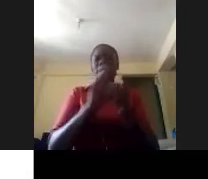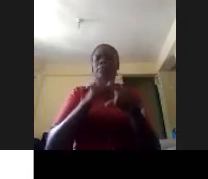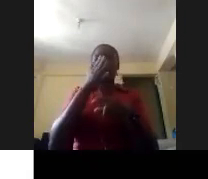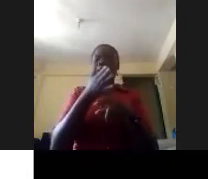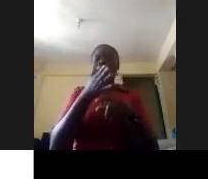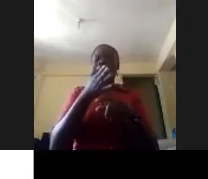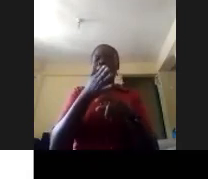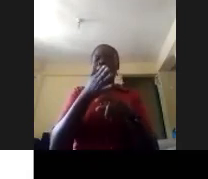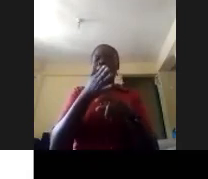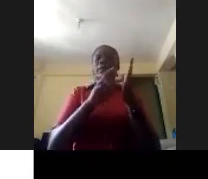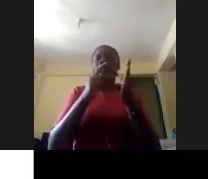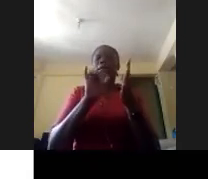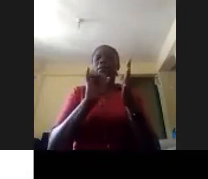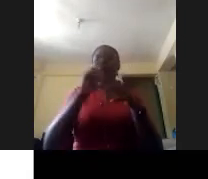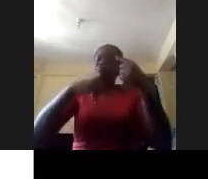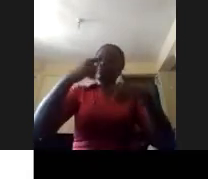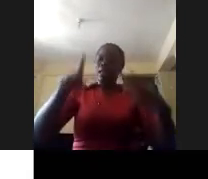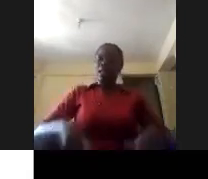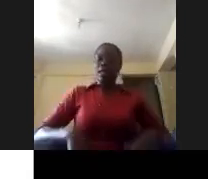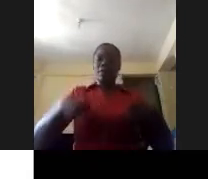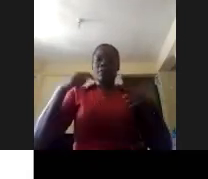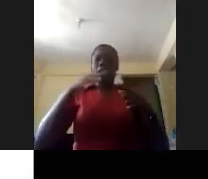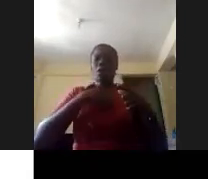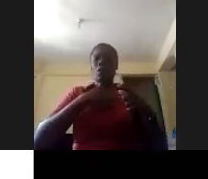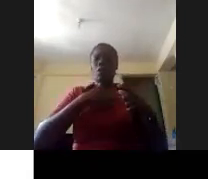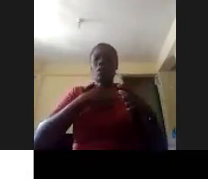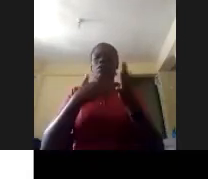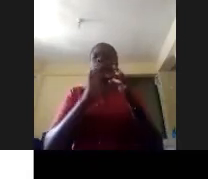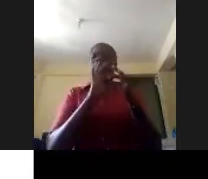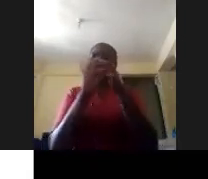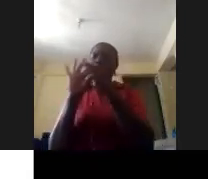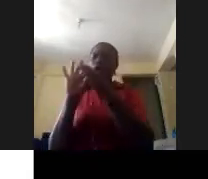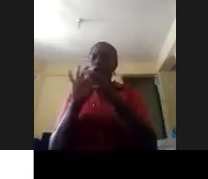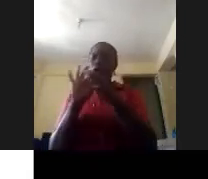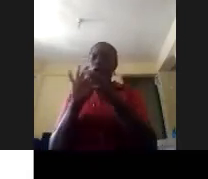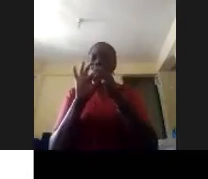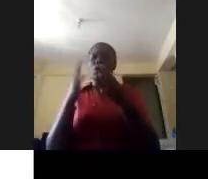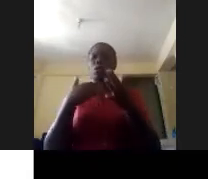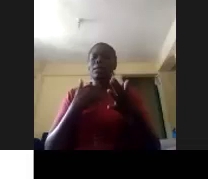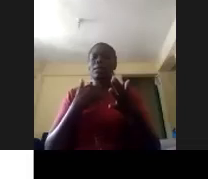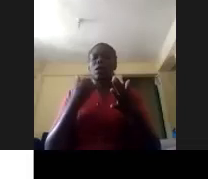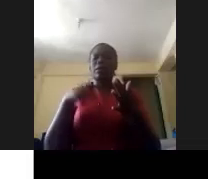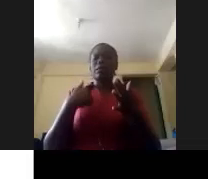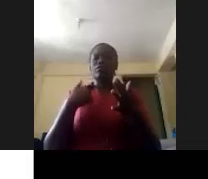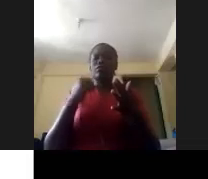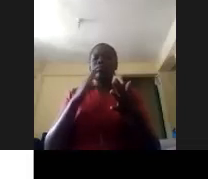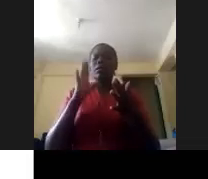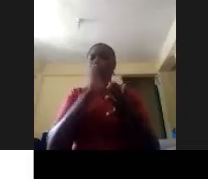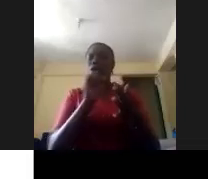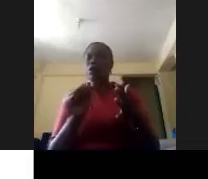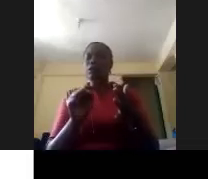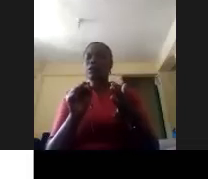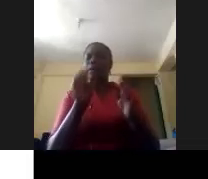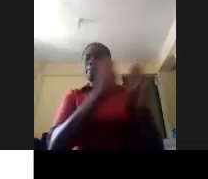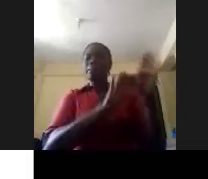that span of our lives. Yeah, we all want to belong. We don't want to be the odd man out. So there is a